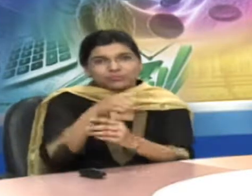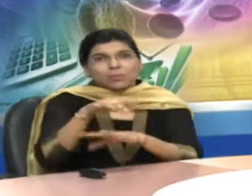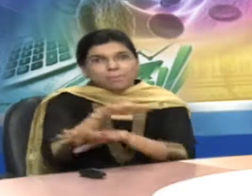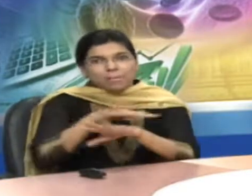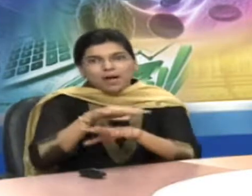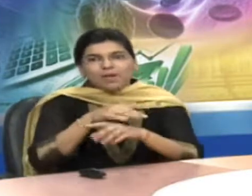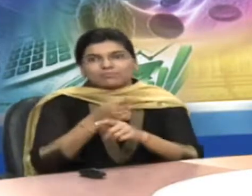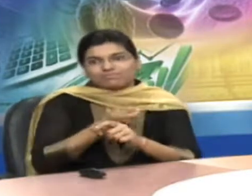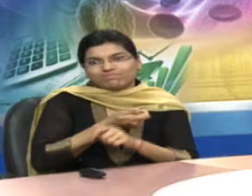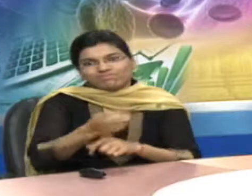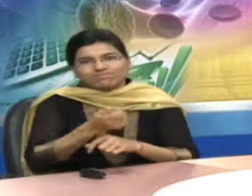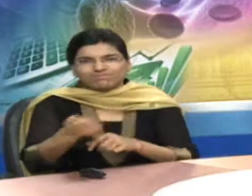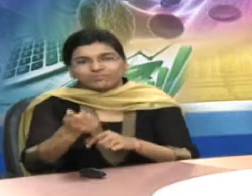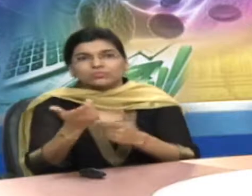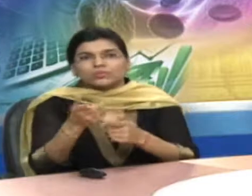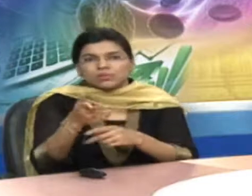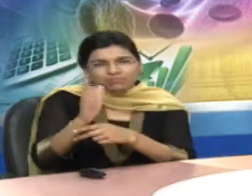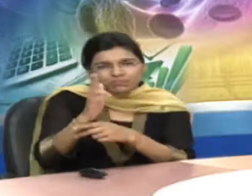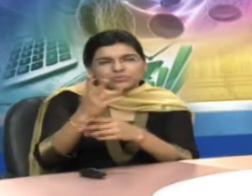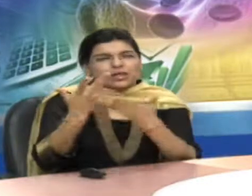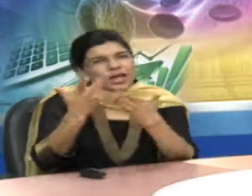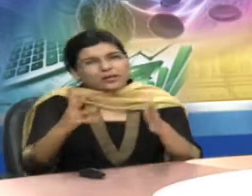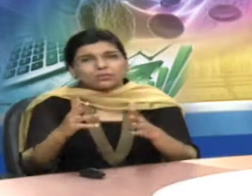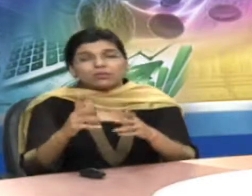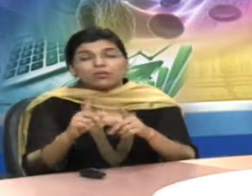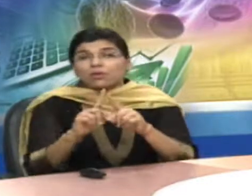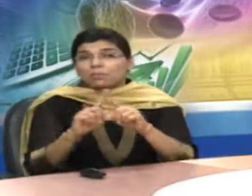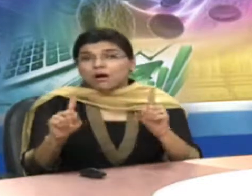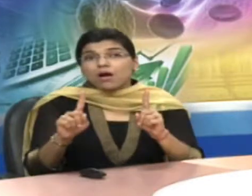thus put an end to something that was beautiful.